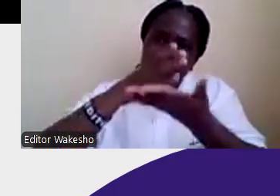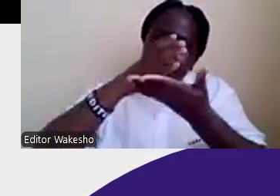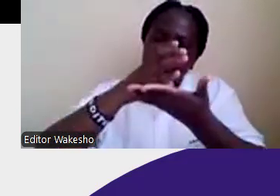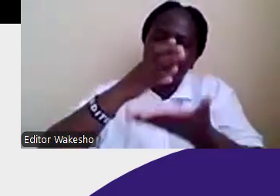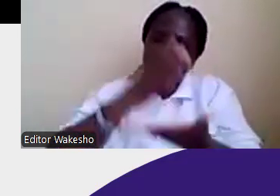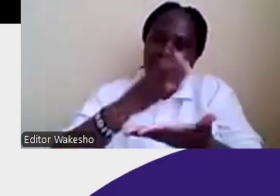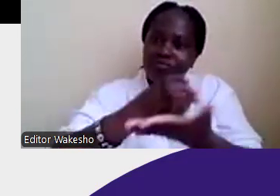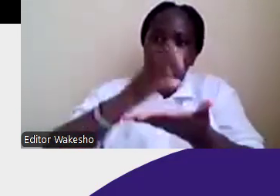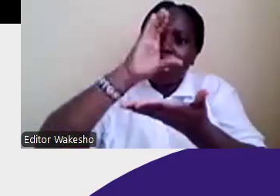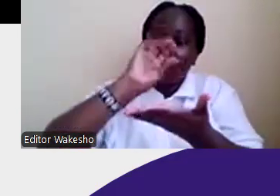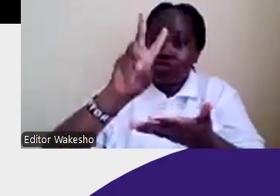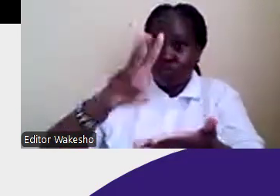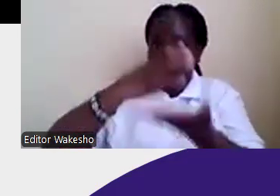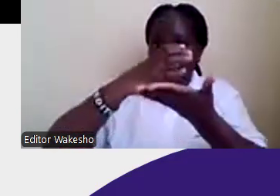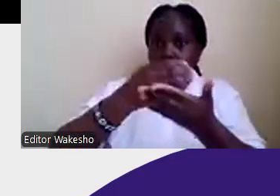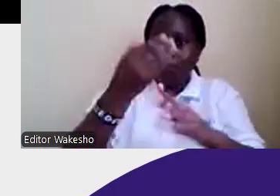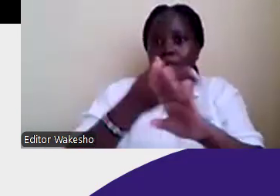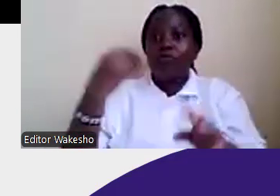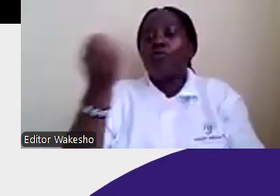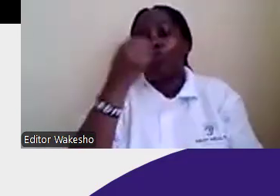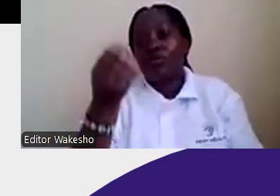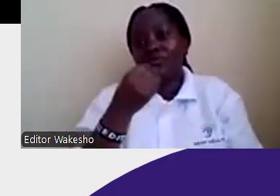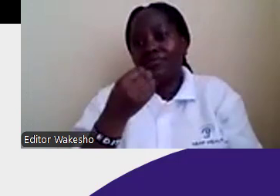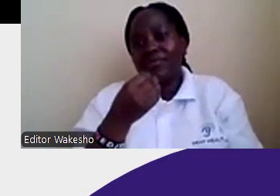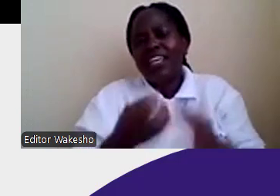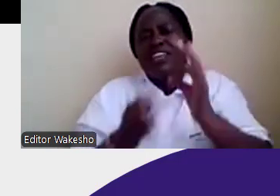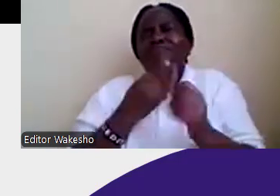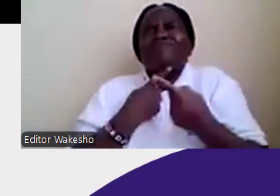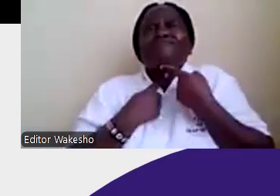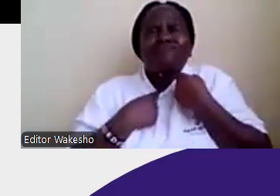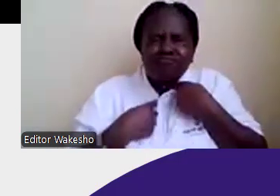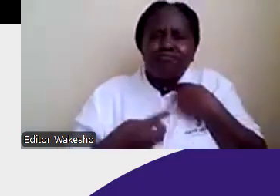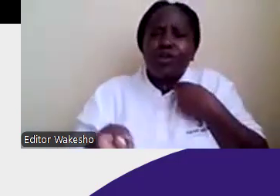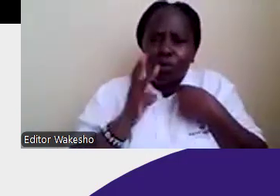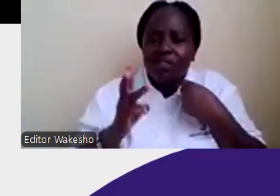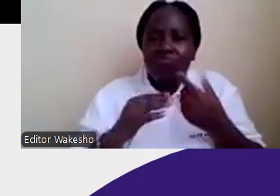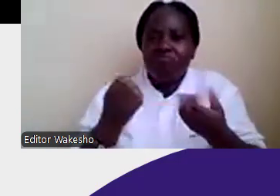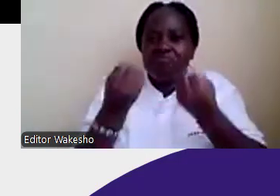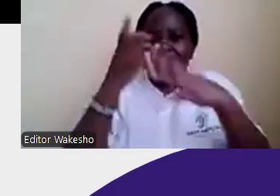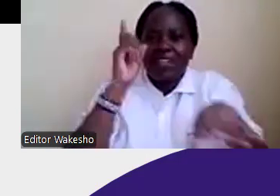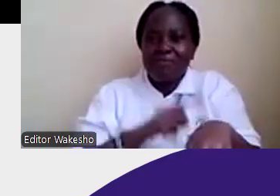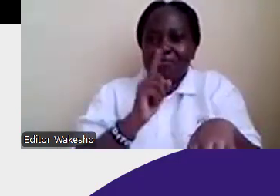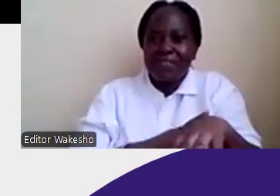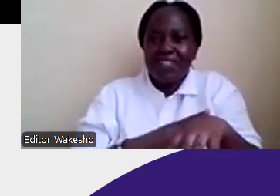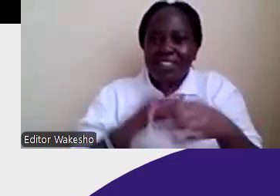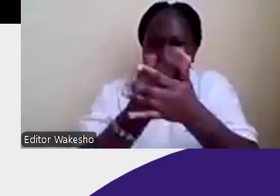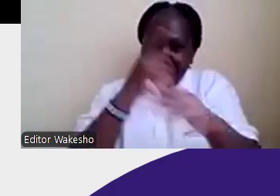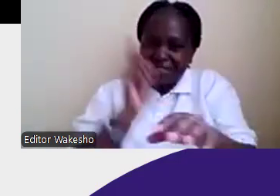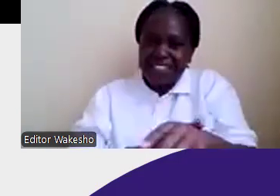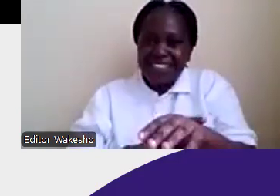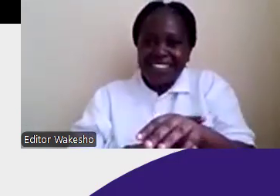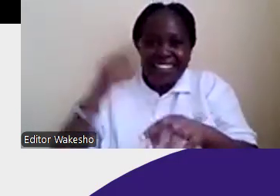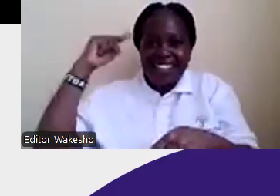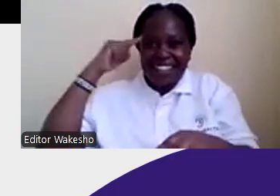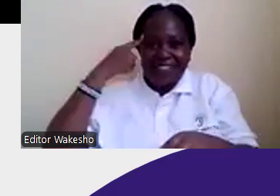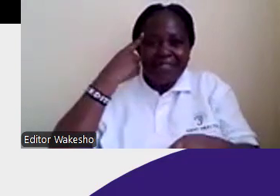also help to manage if you get cravings. Many people don't realize that at times you can think that you're hungry,